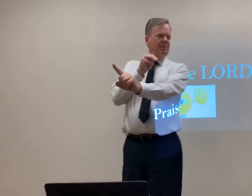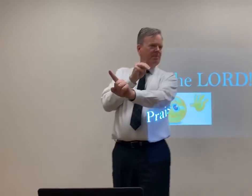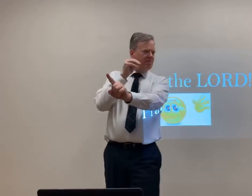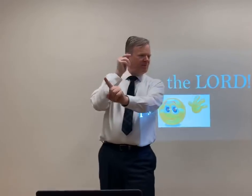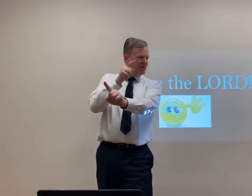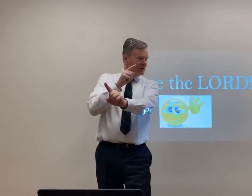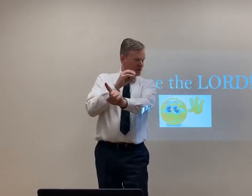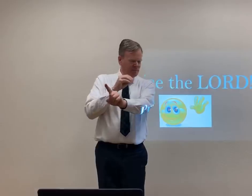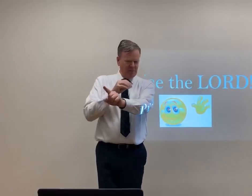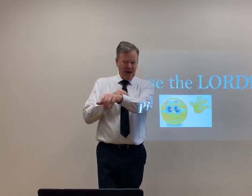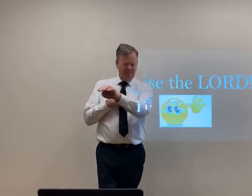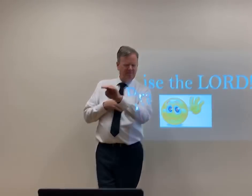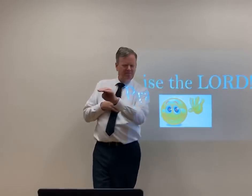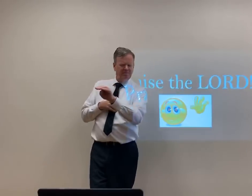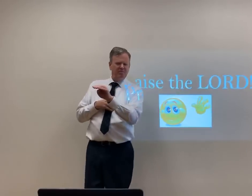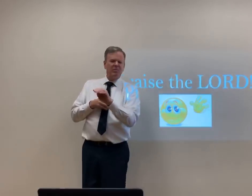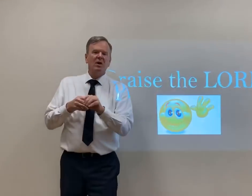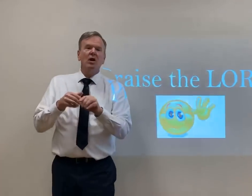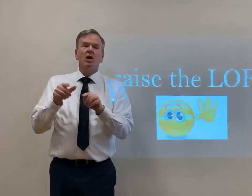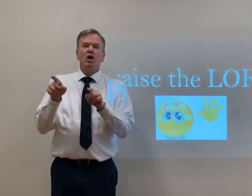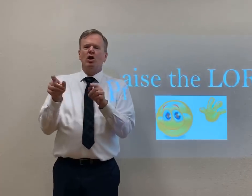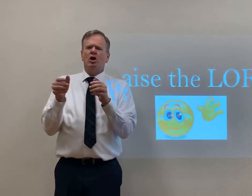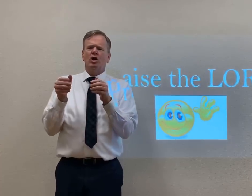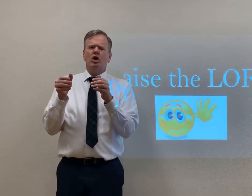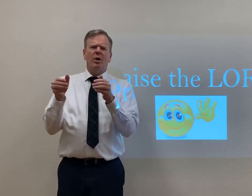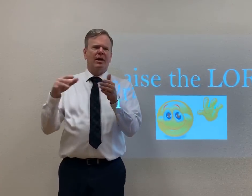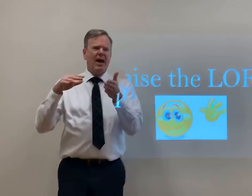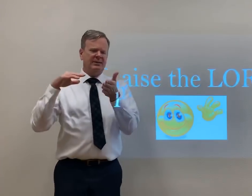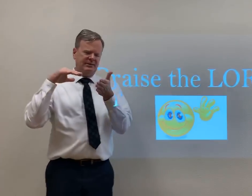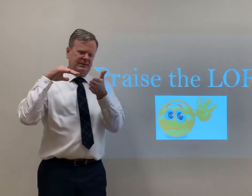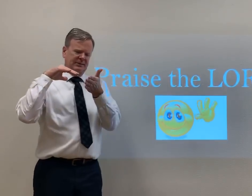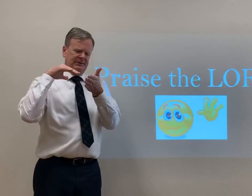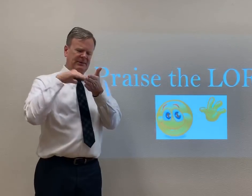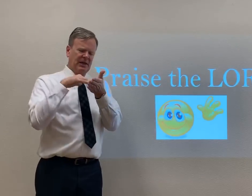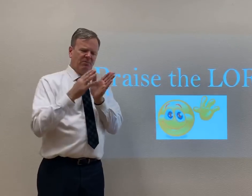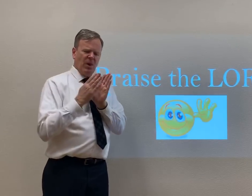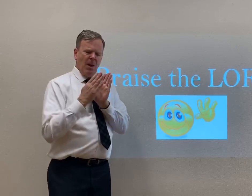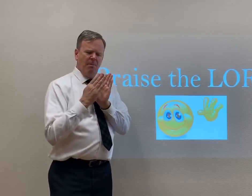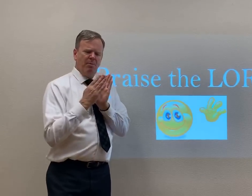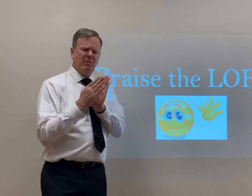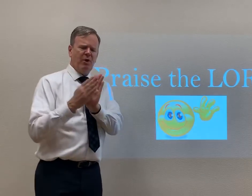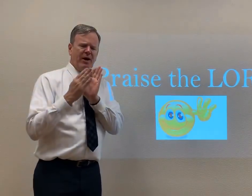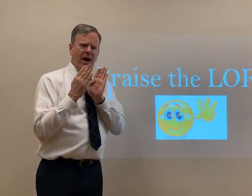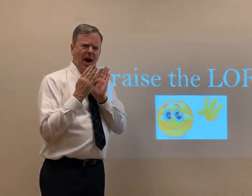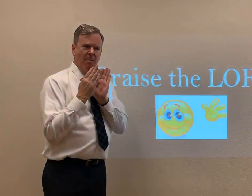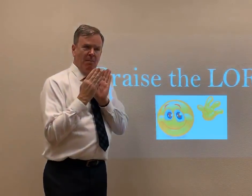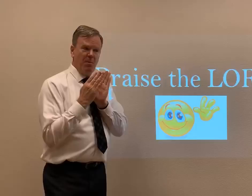I already told him, Brother Candido. I said, you go ahead and study. Go ahead and prepare